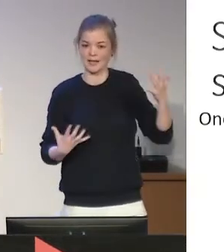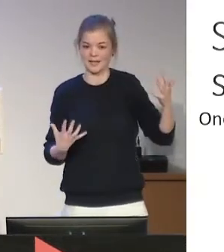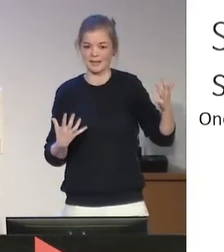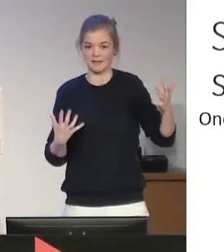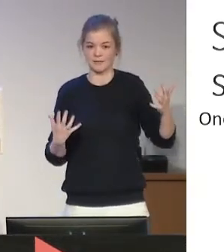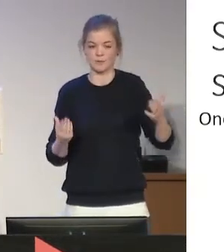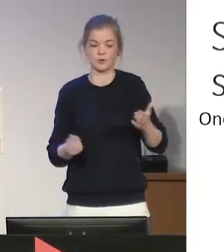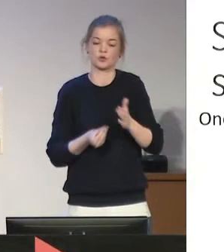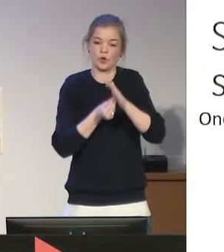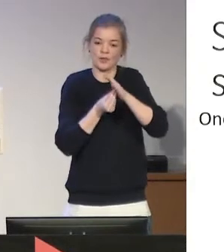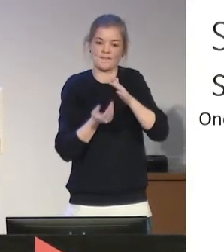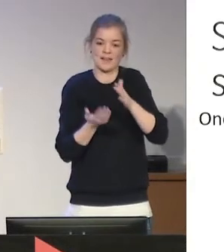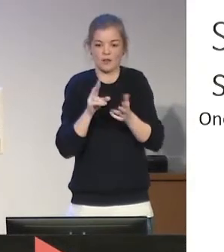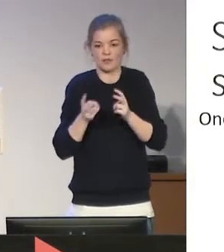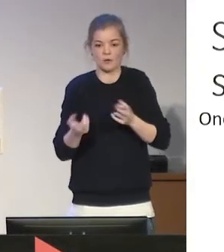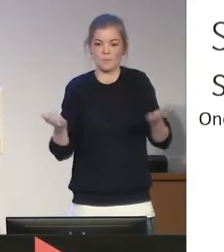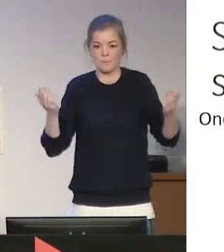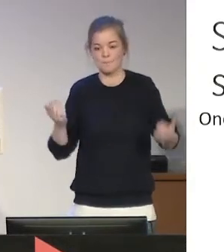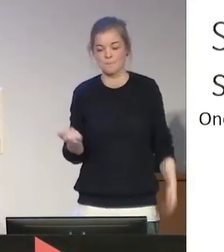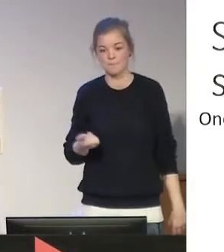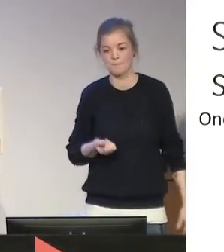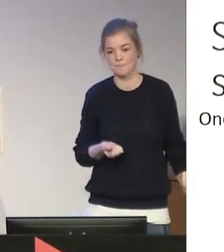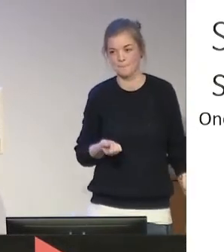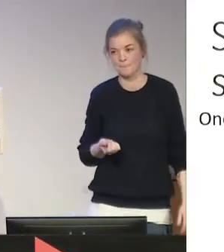those models.